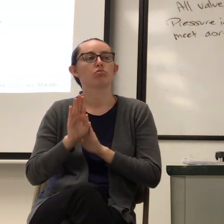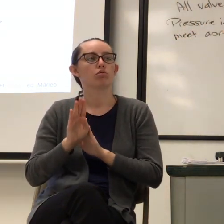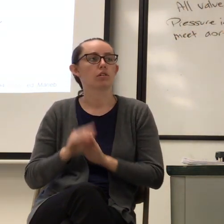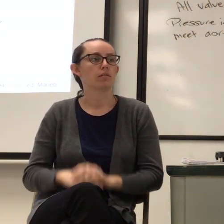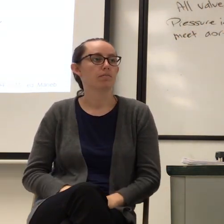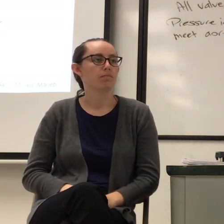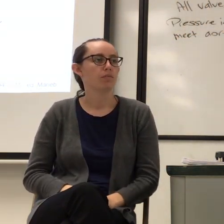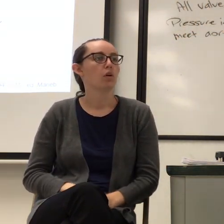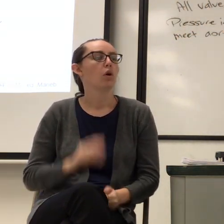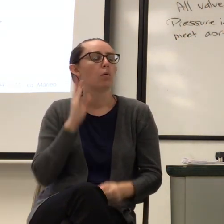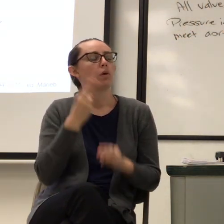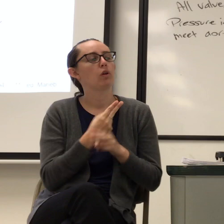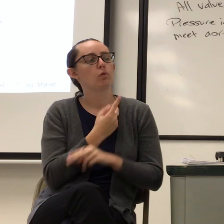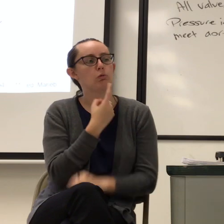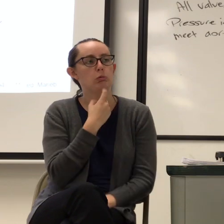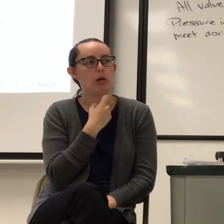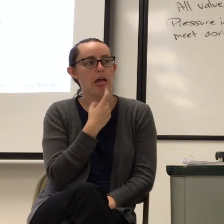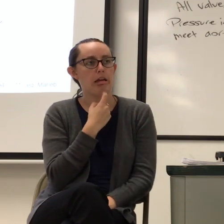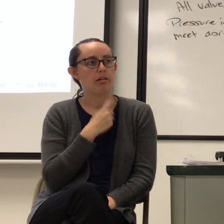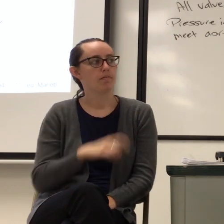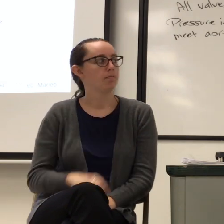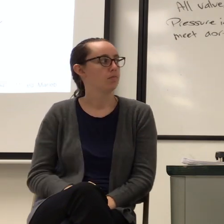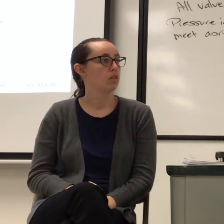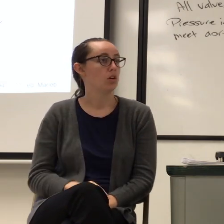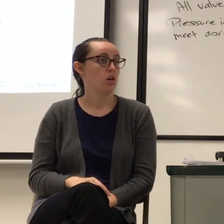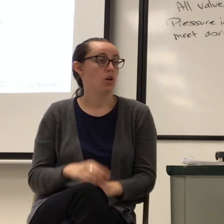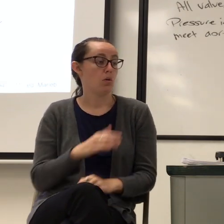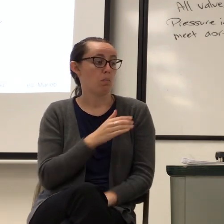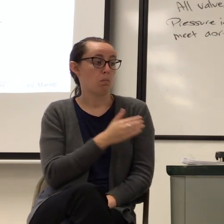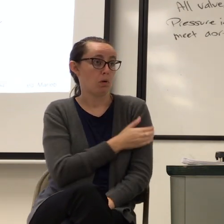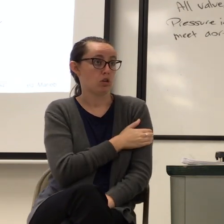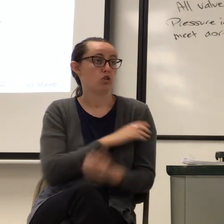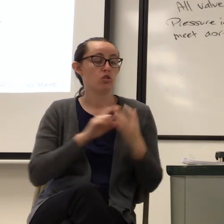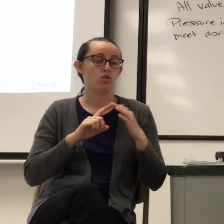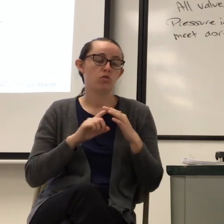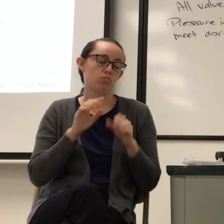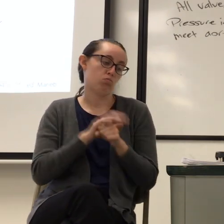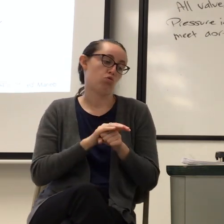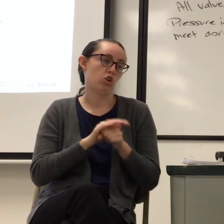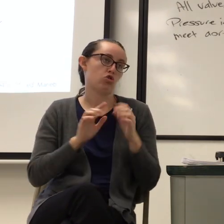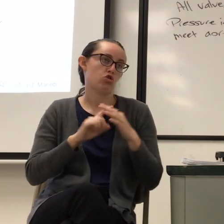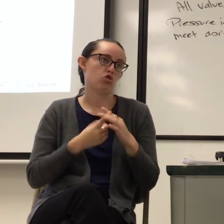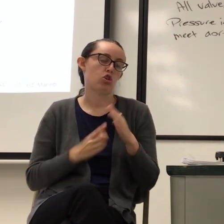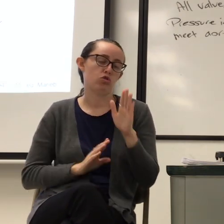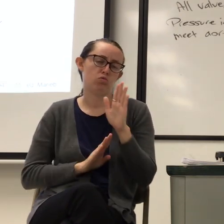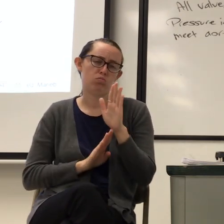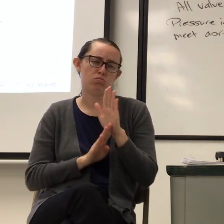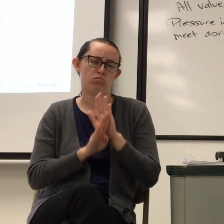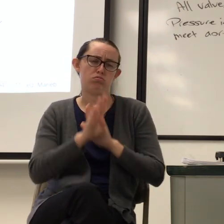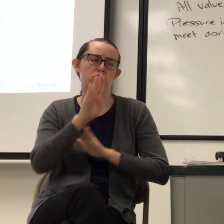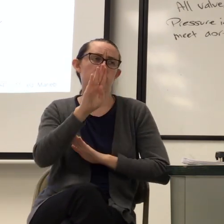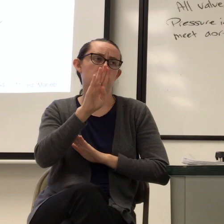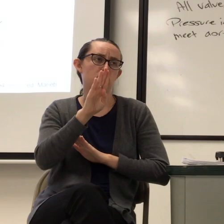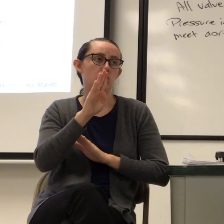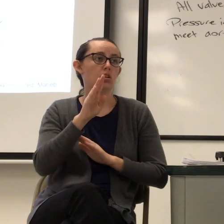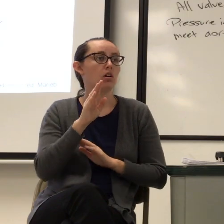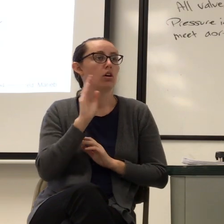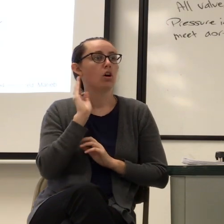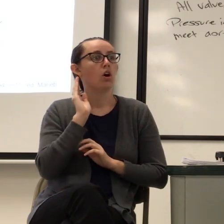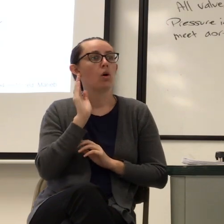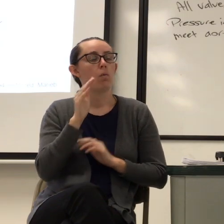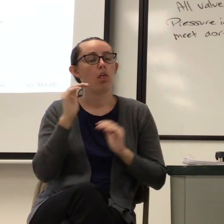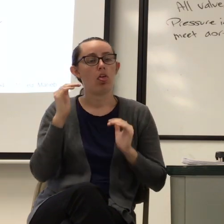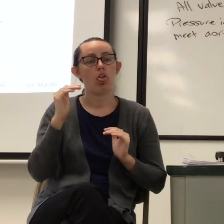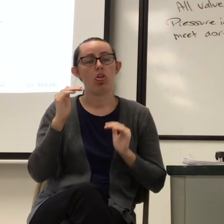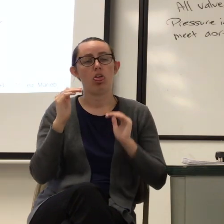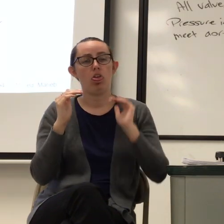phase. Pressure starts to jump up, and it's going to exceed atrial